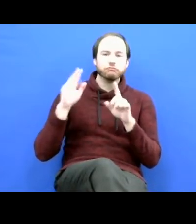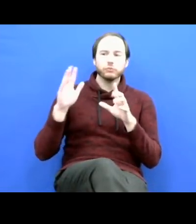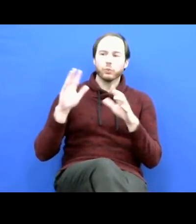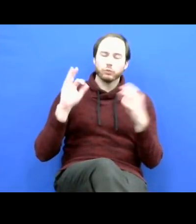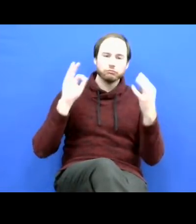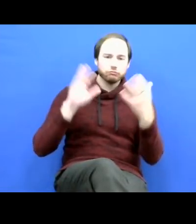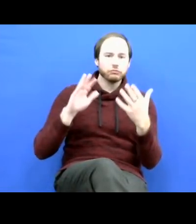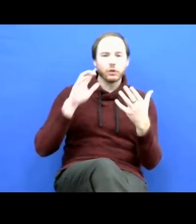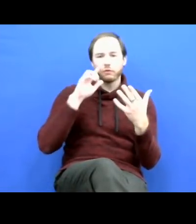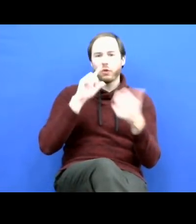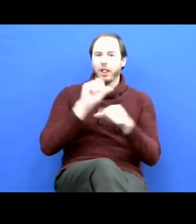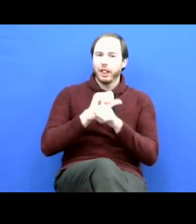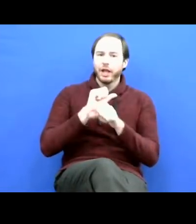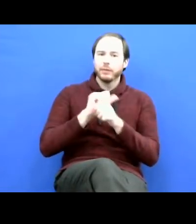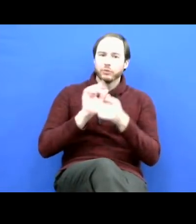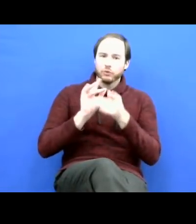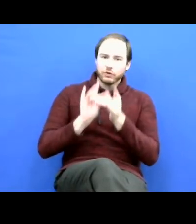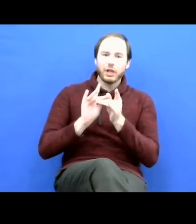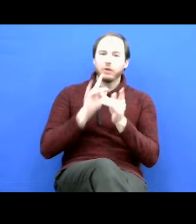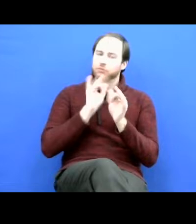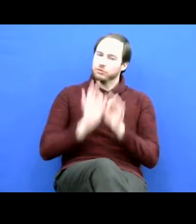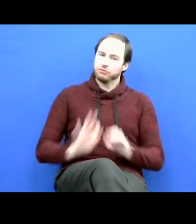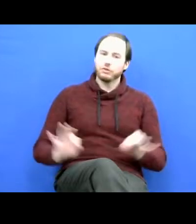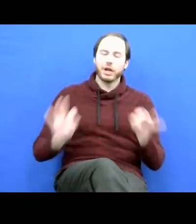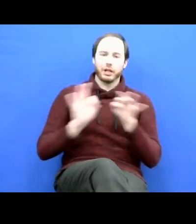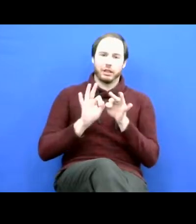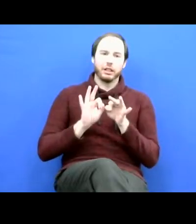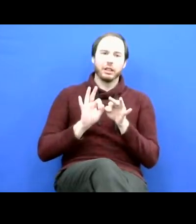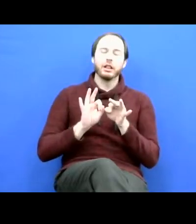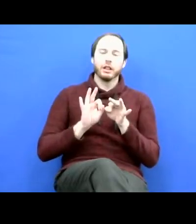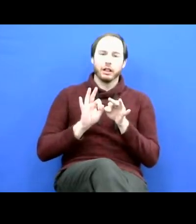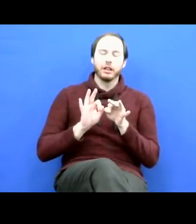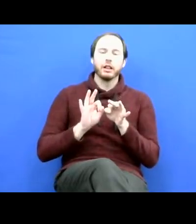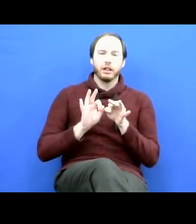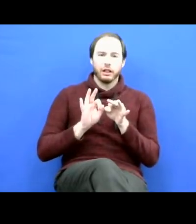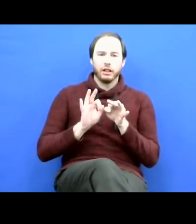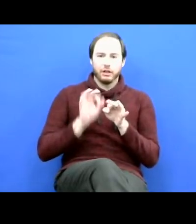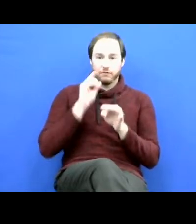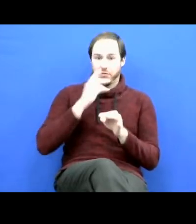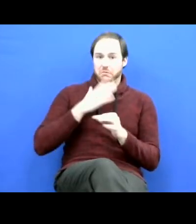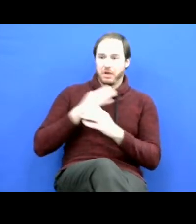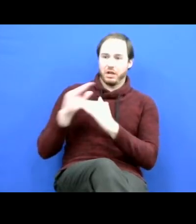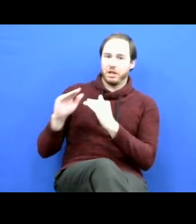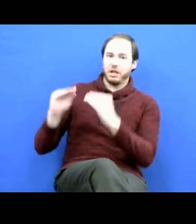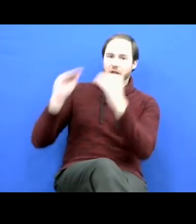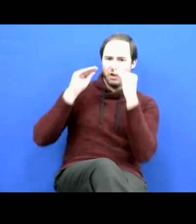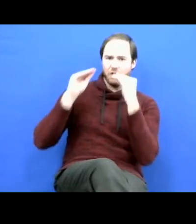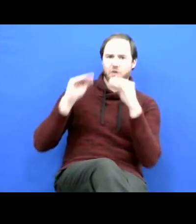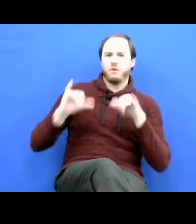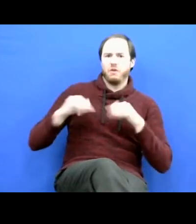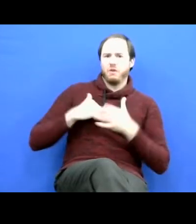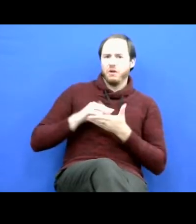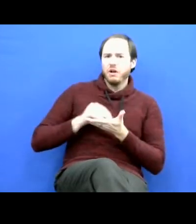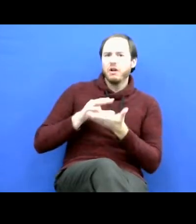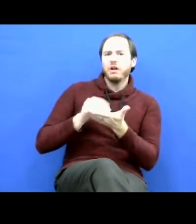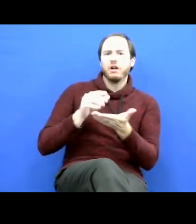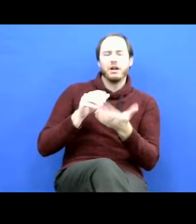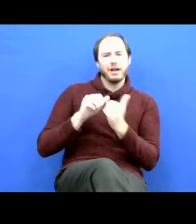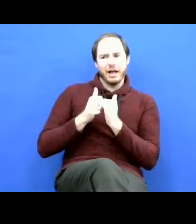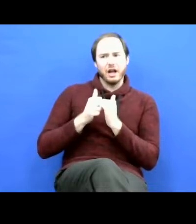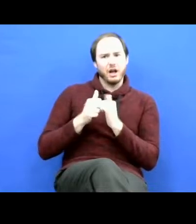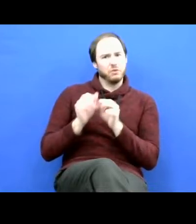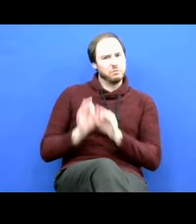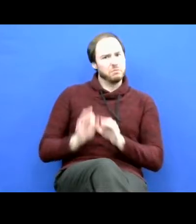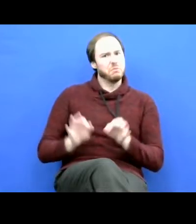of labor relations was absolutely critical in I think my education about how those